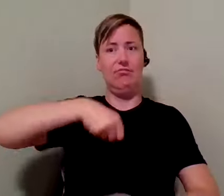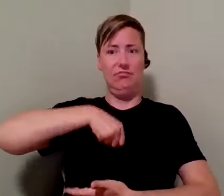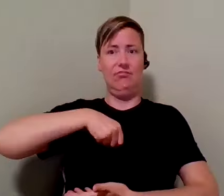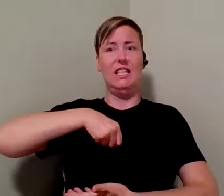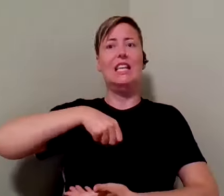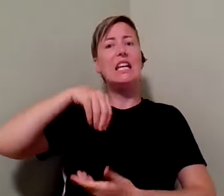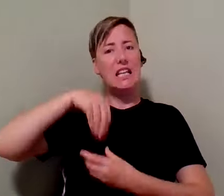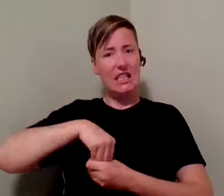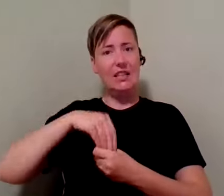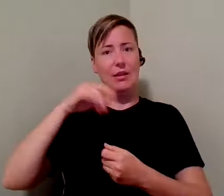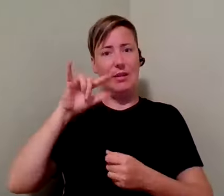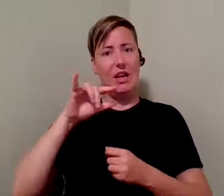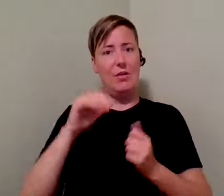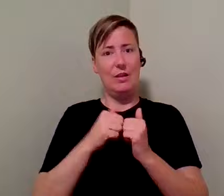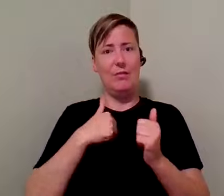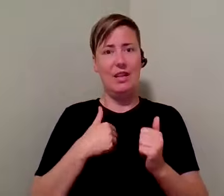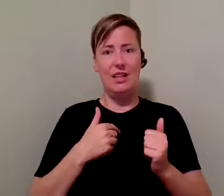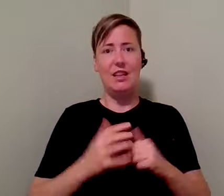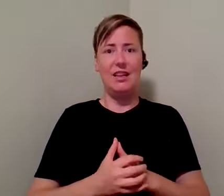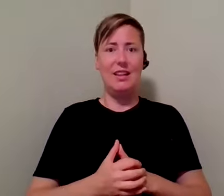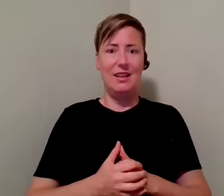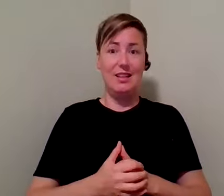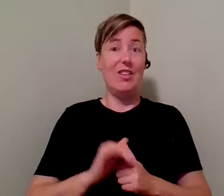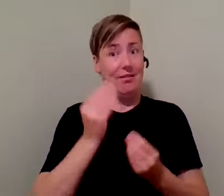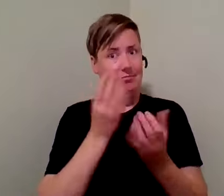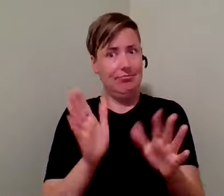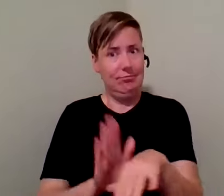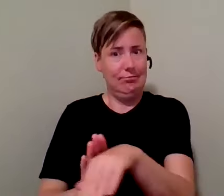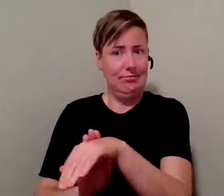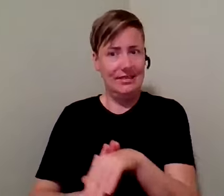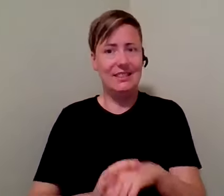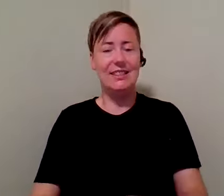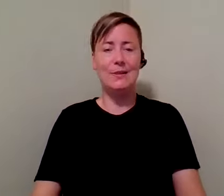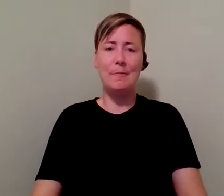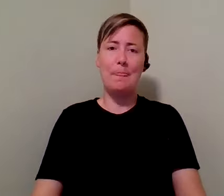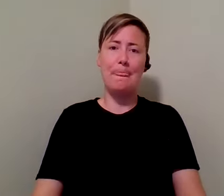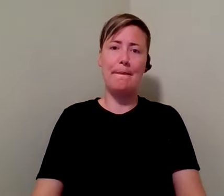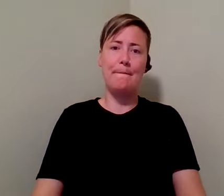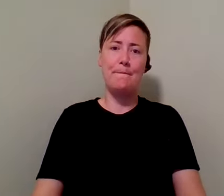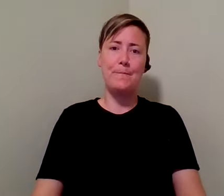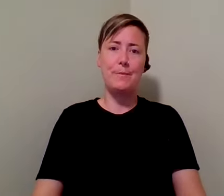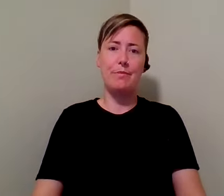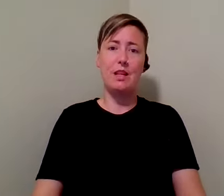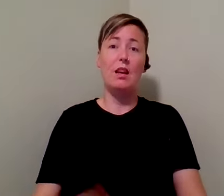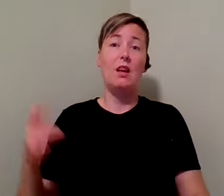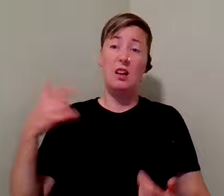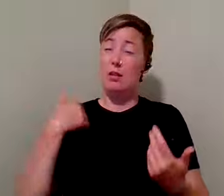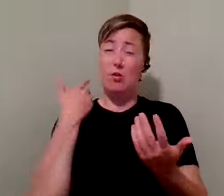there inside a trip. So when you land up that, I would land to work hungover and I would grab a